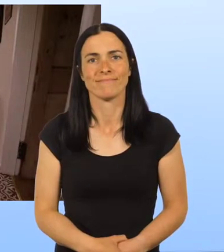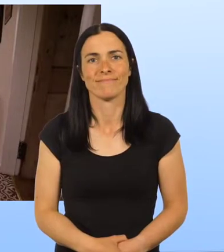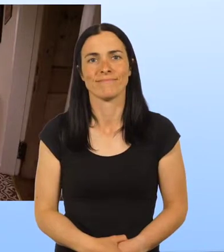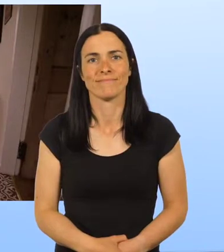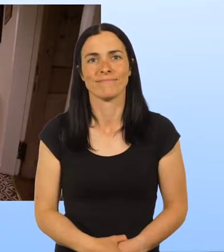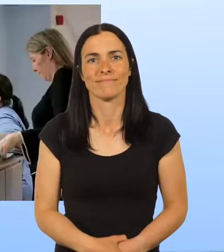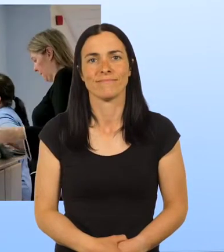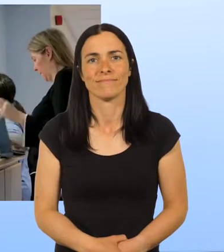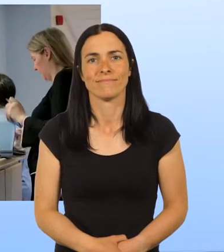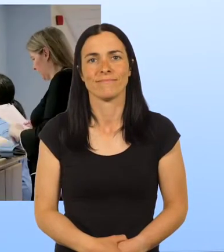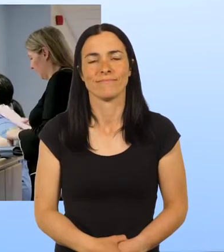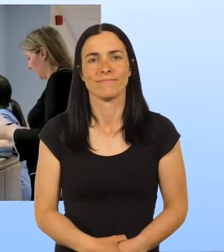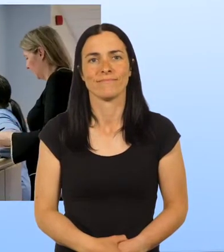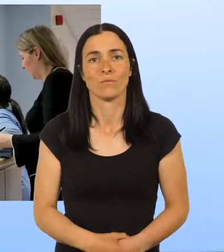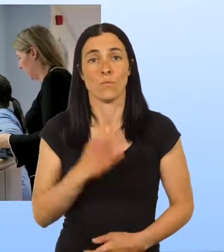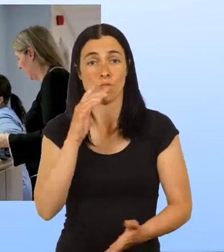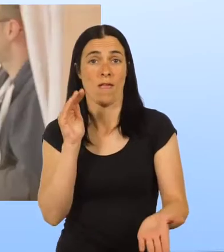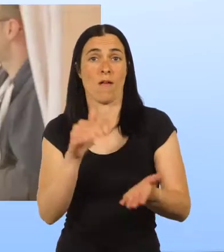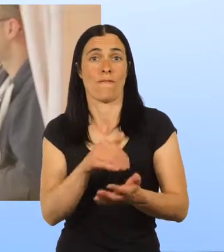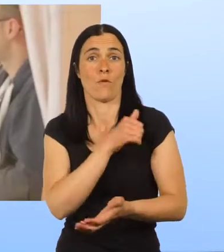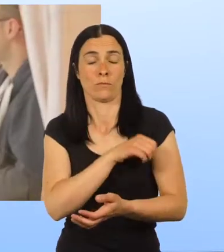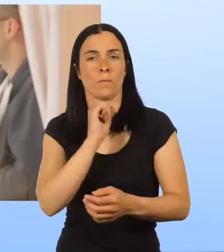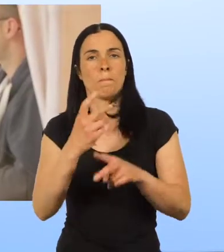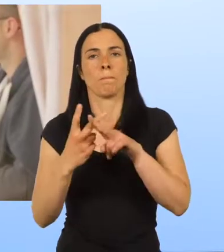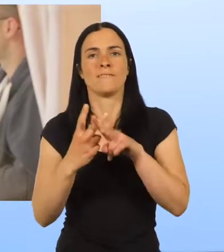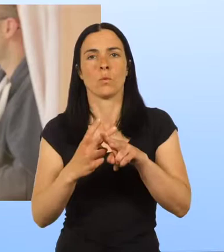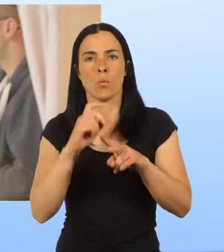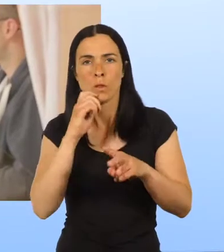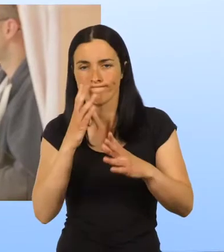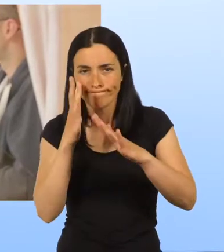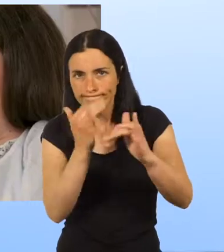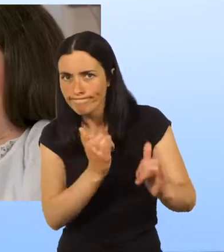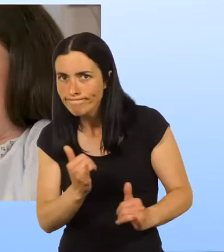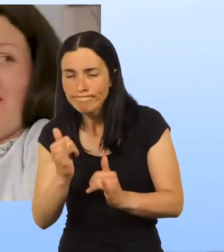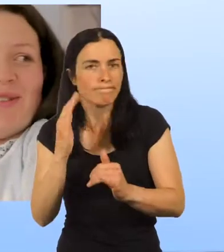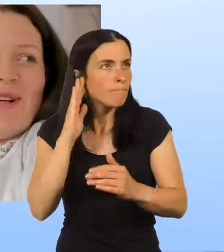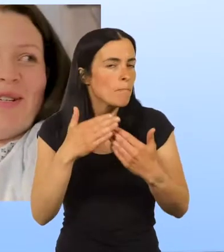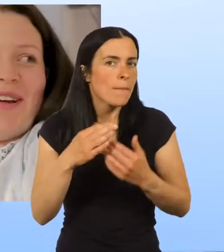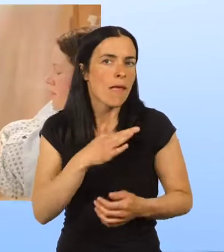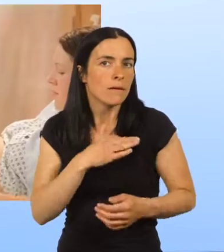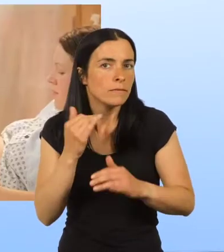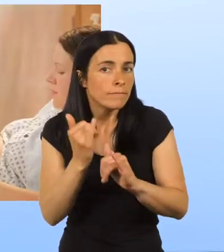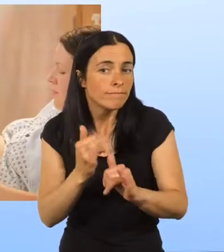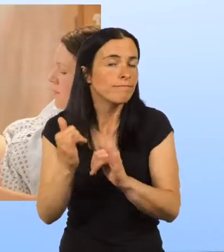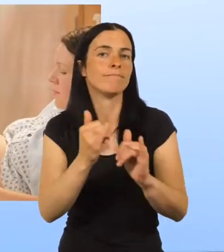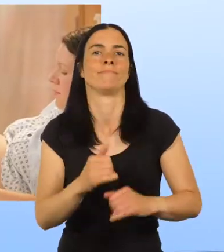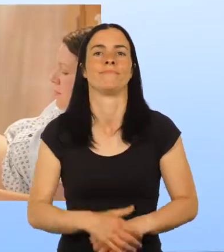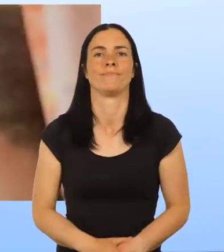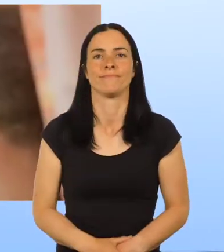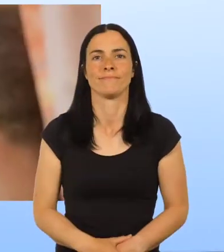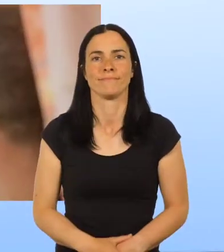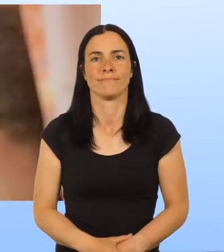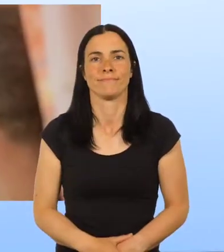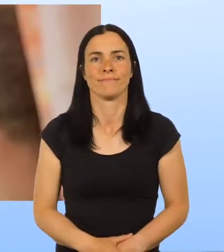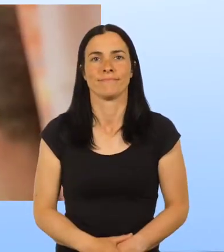to prepare for your surgery. When you arrive in hospital, your midwife will do a final health check and listen to your